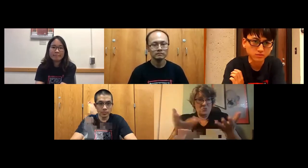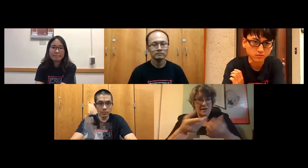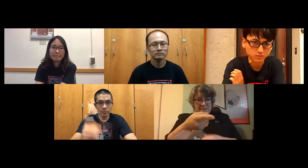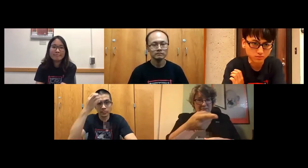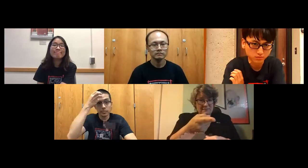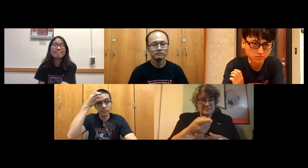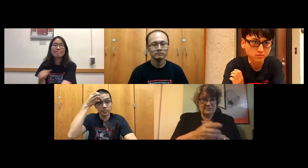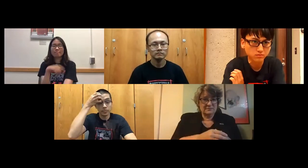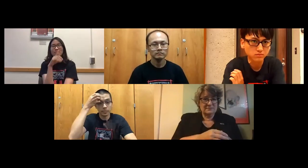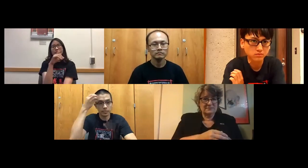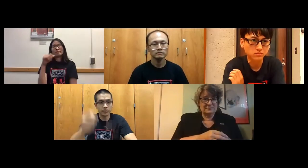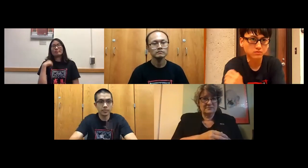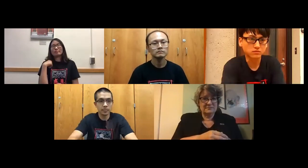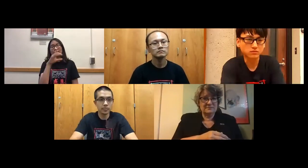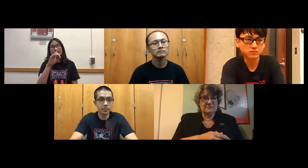Sharon has something to add. Okay.